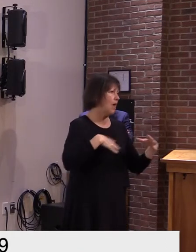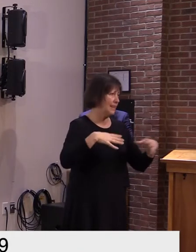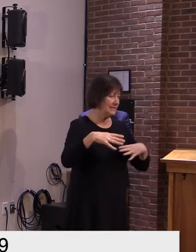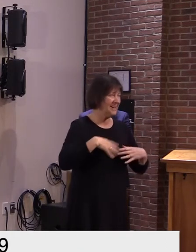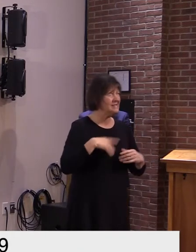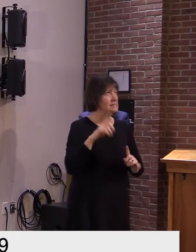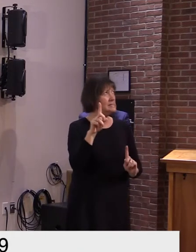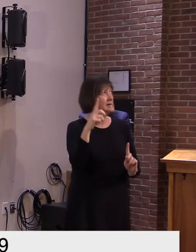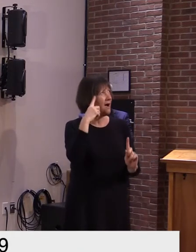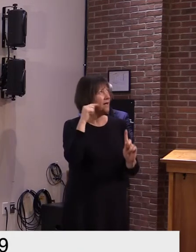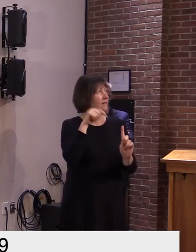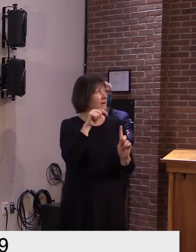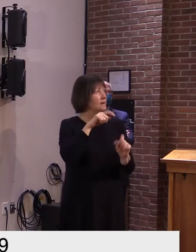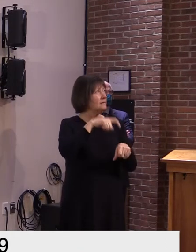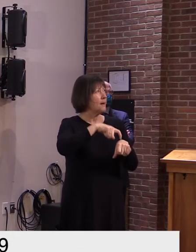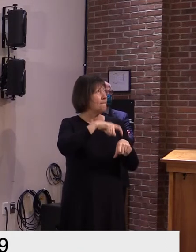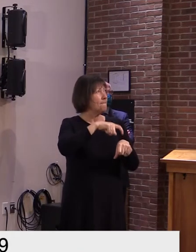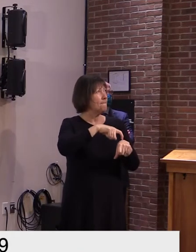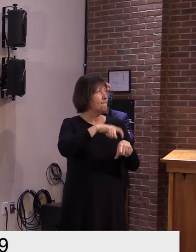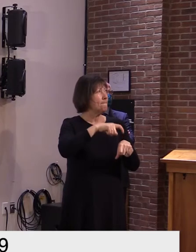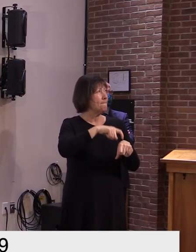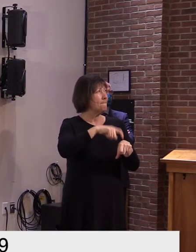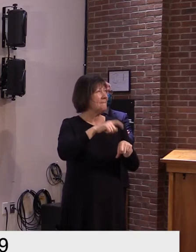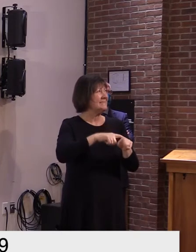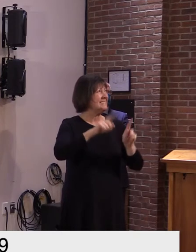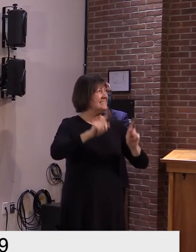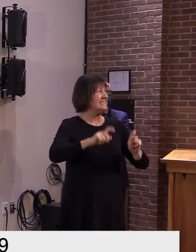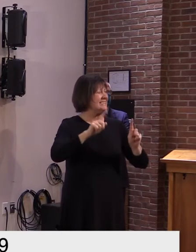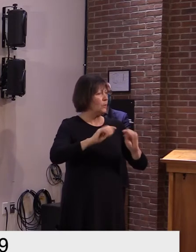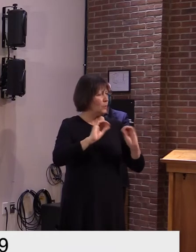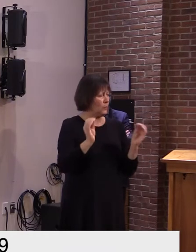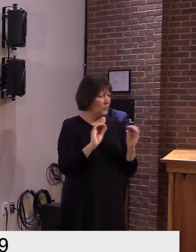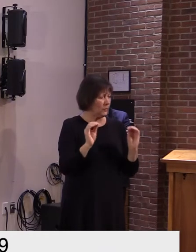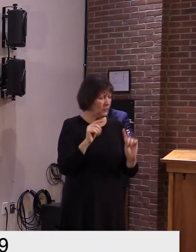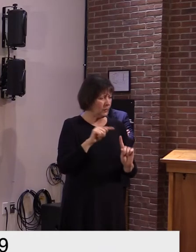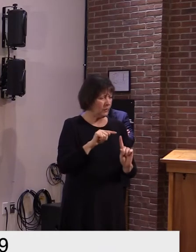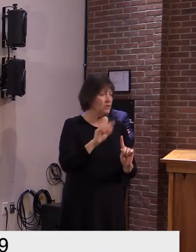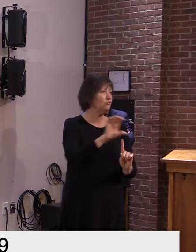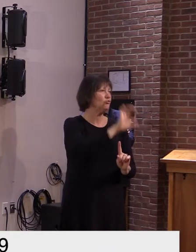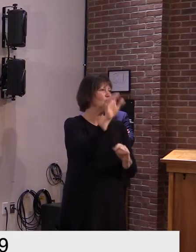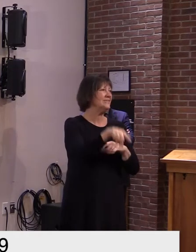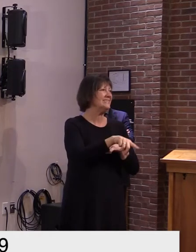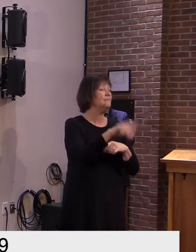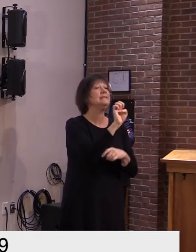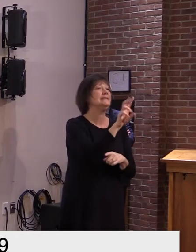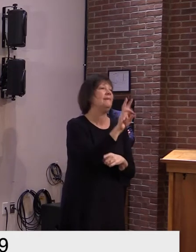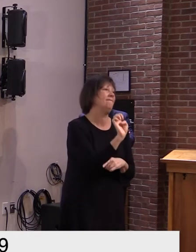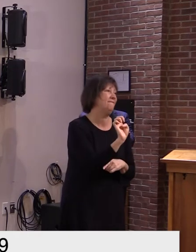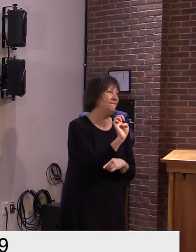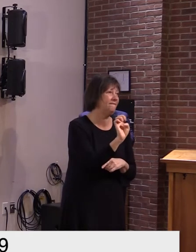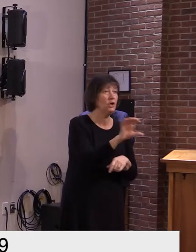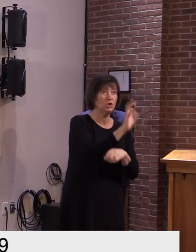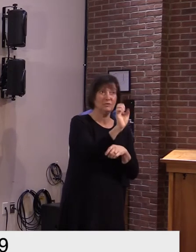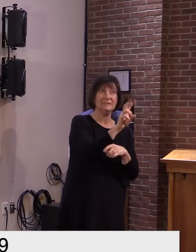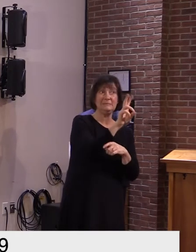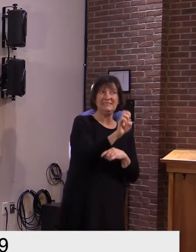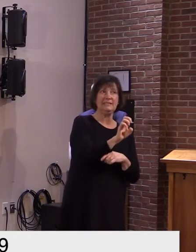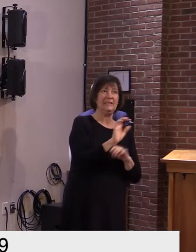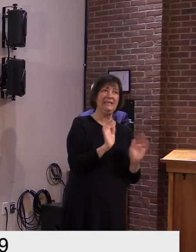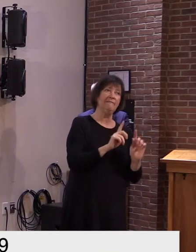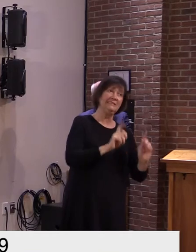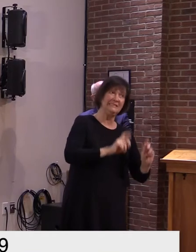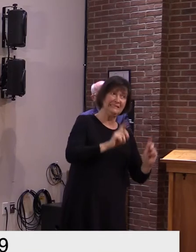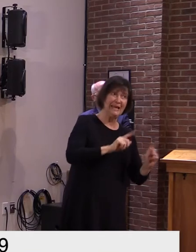the only time that we won't have testing capabilities is Christmas Eve, but Christmas